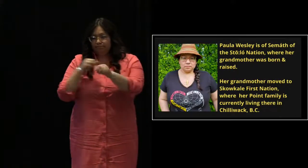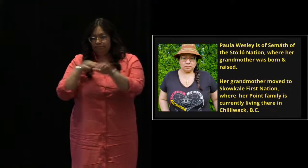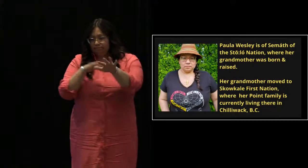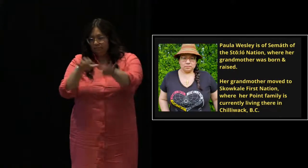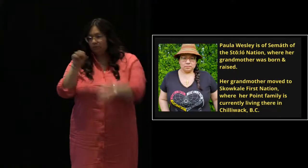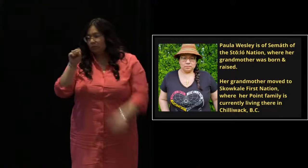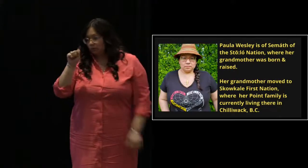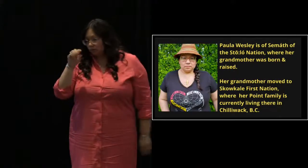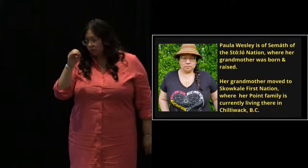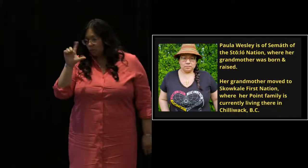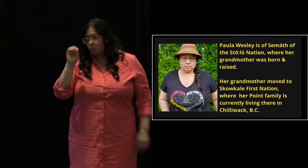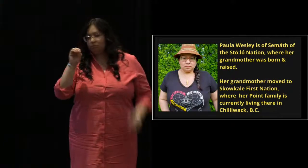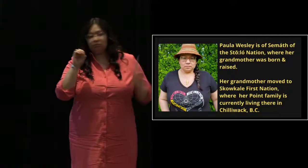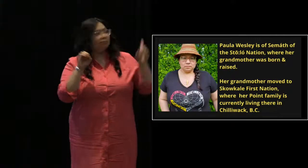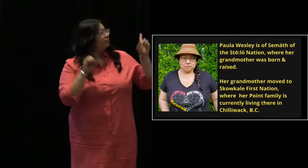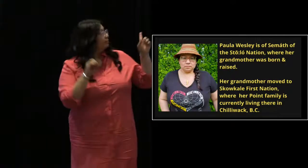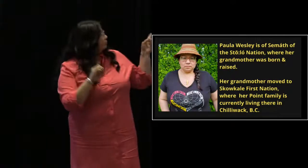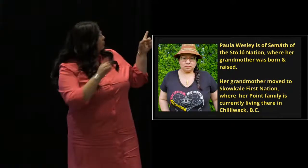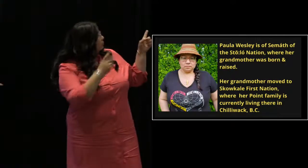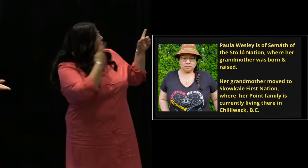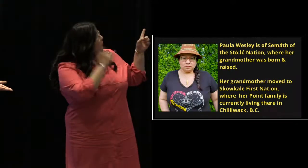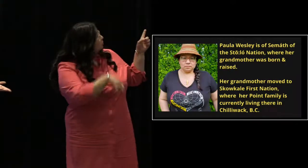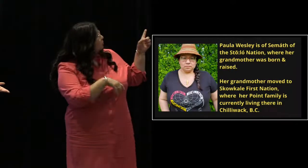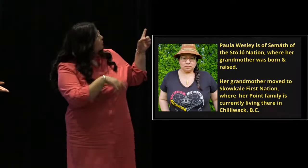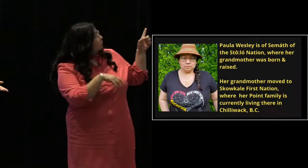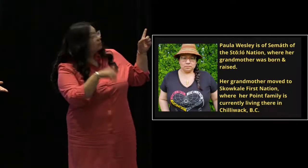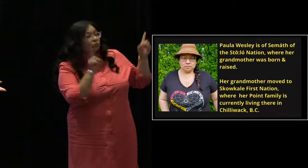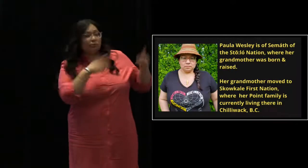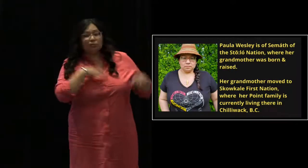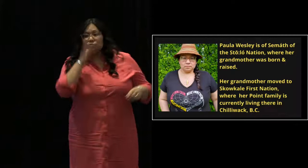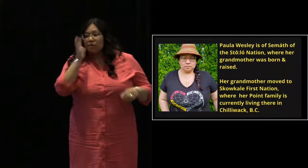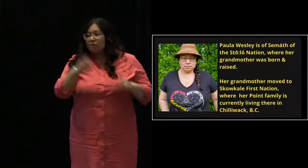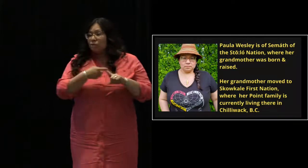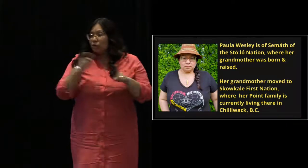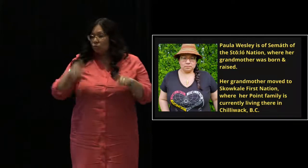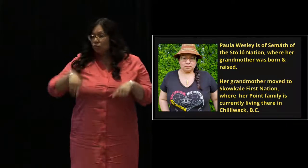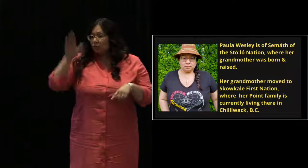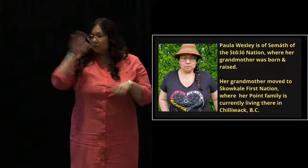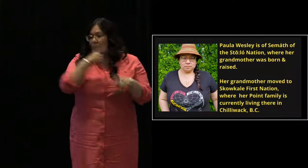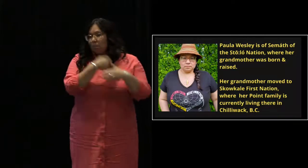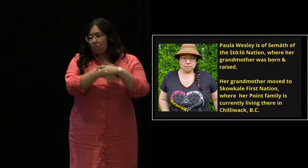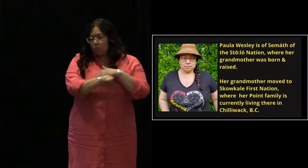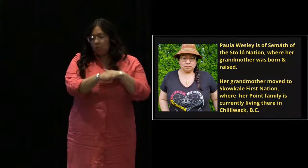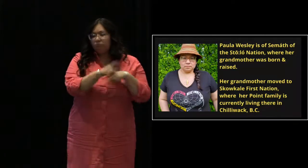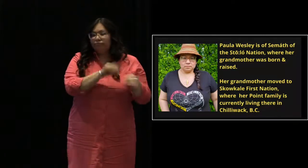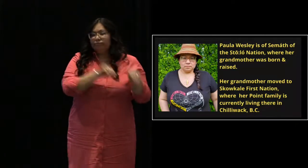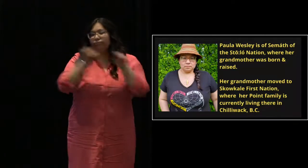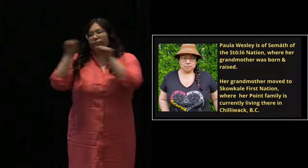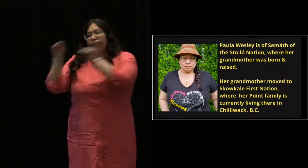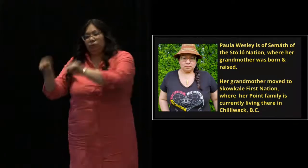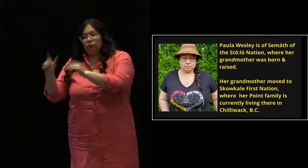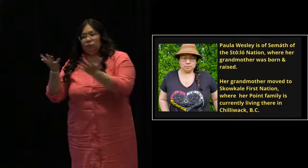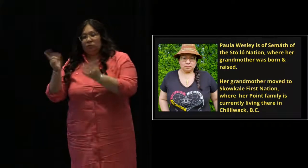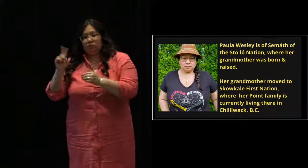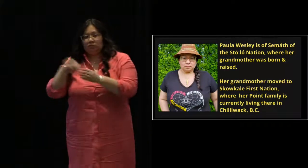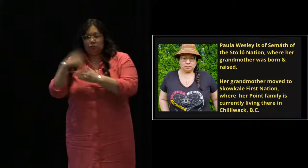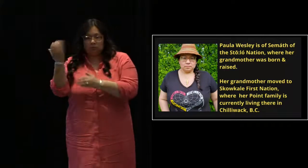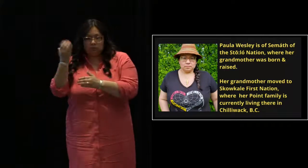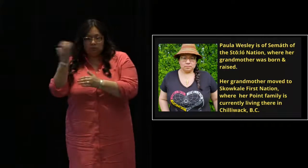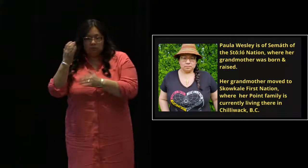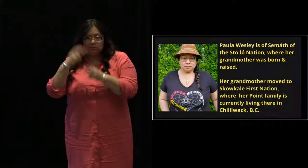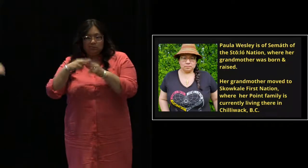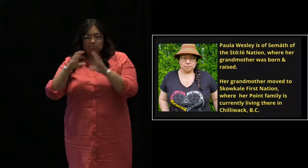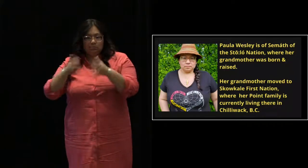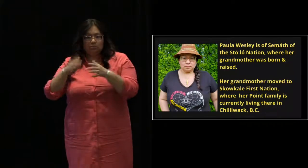the Tsimath, which is part of the Stolo Nation. My grandmother was born and raised as part of the Stolo